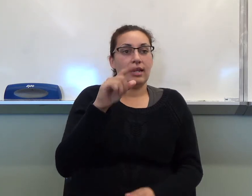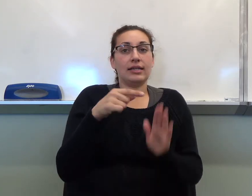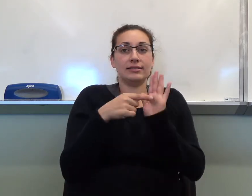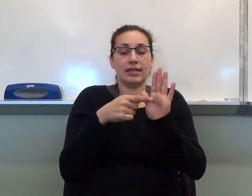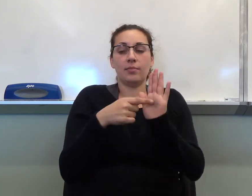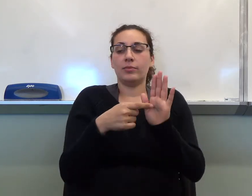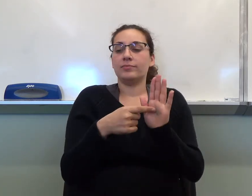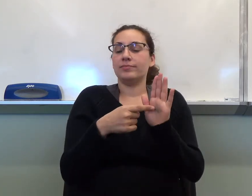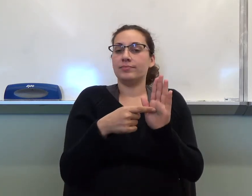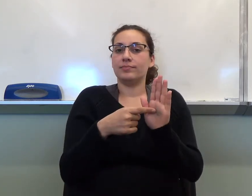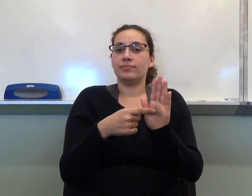Convert